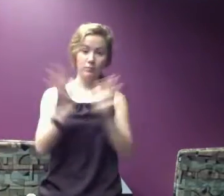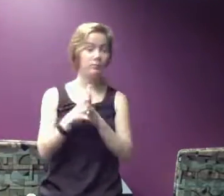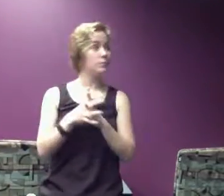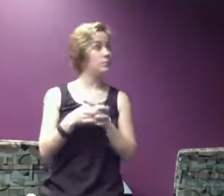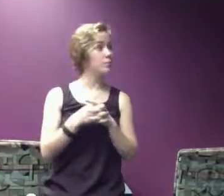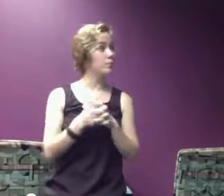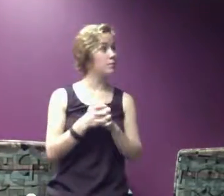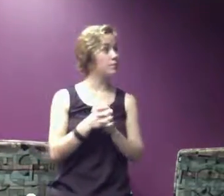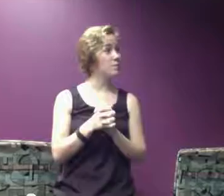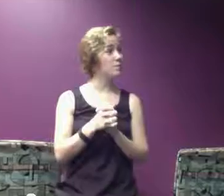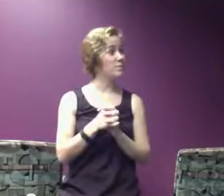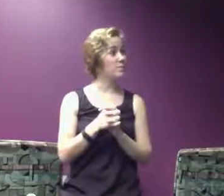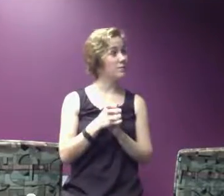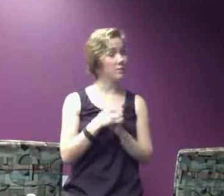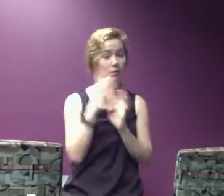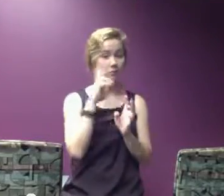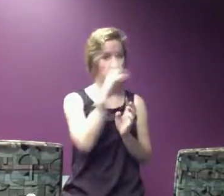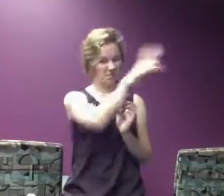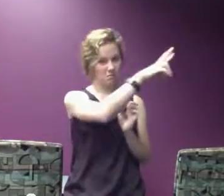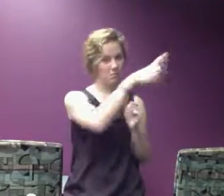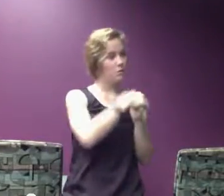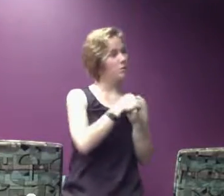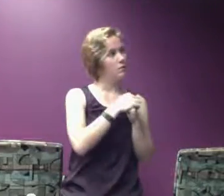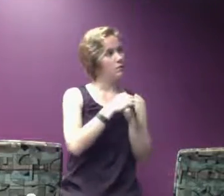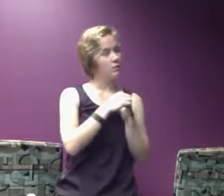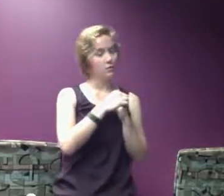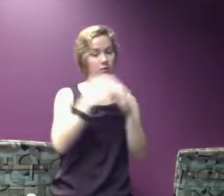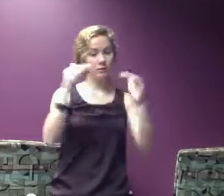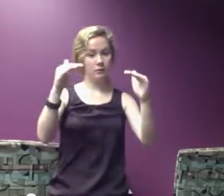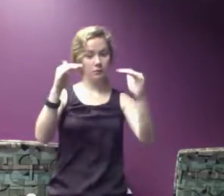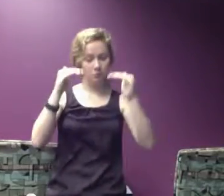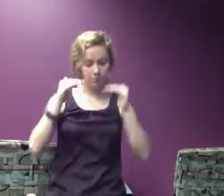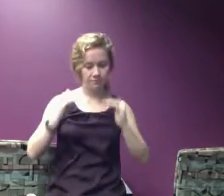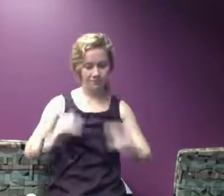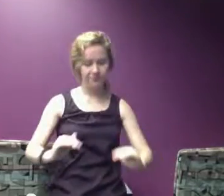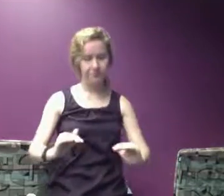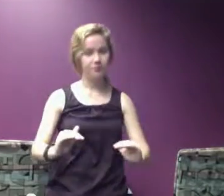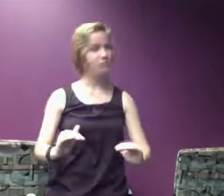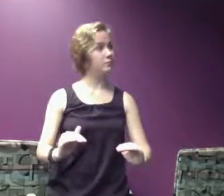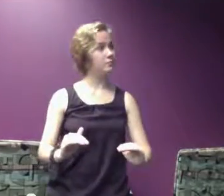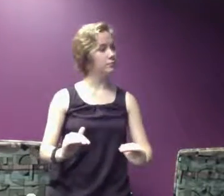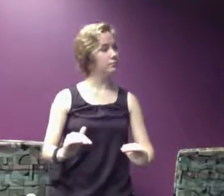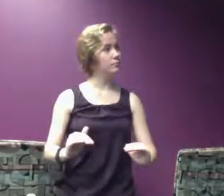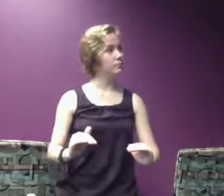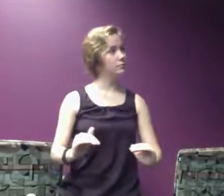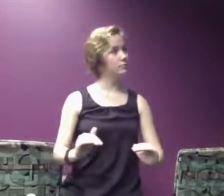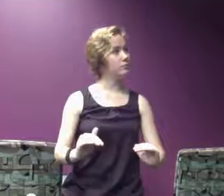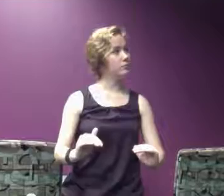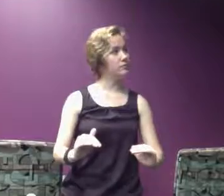x plus 6 and x plus 7, so you can look at the board at the lower part.